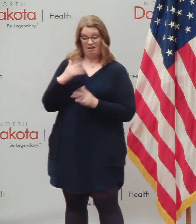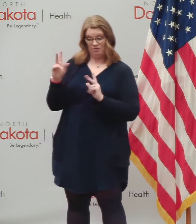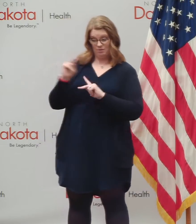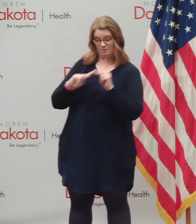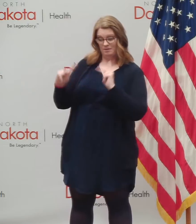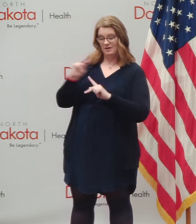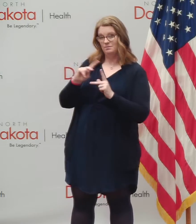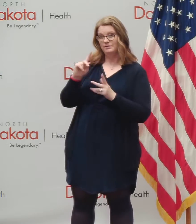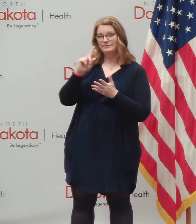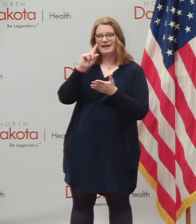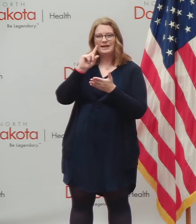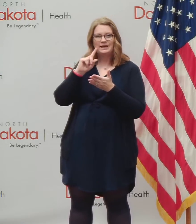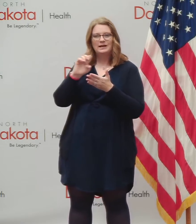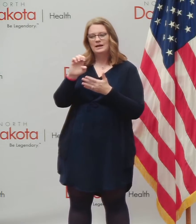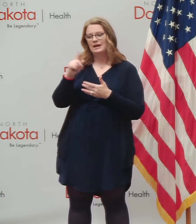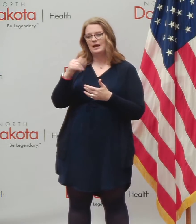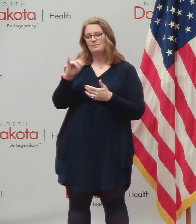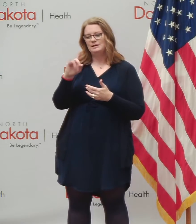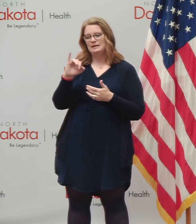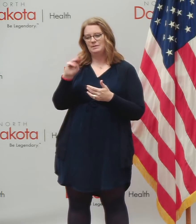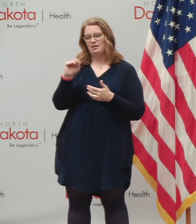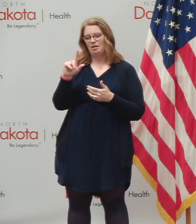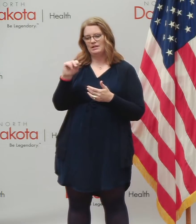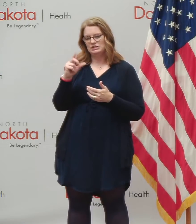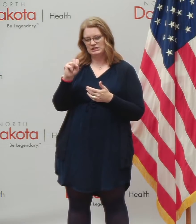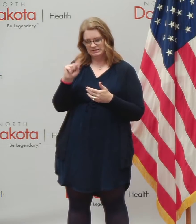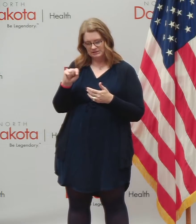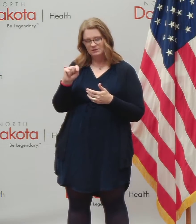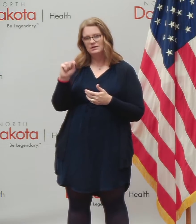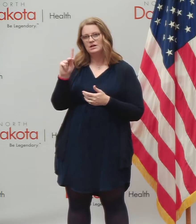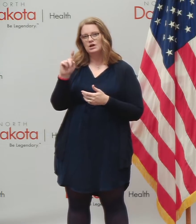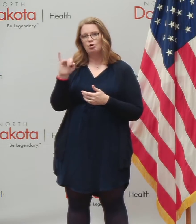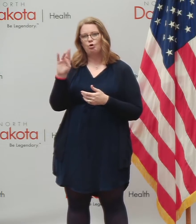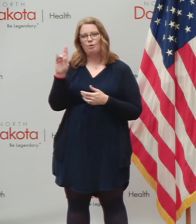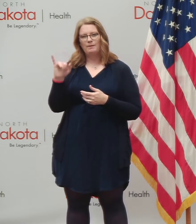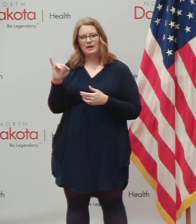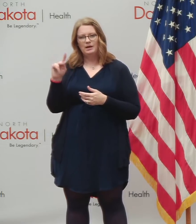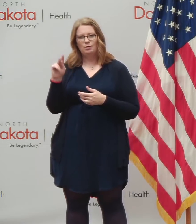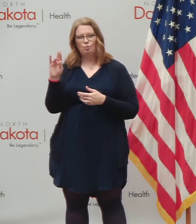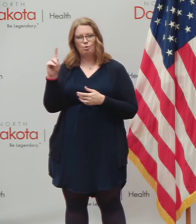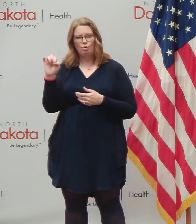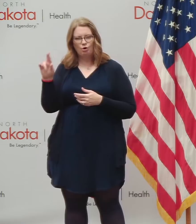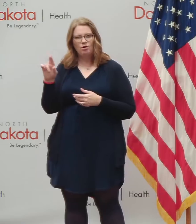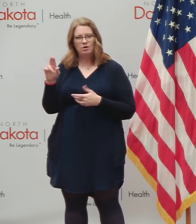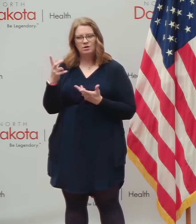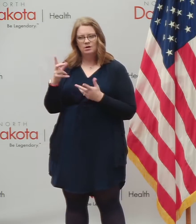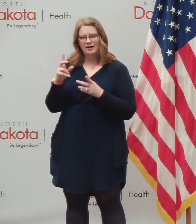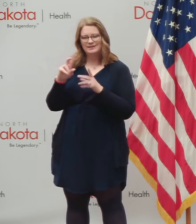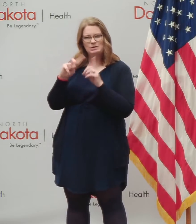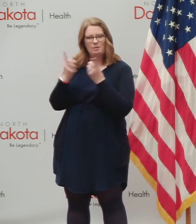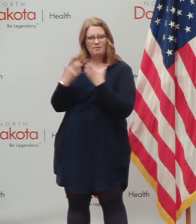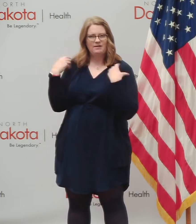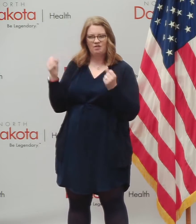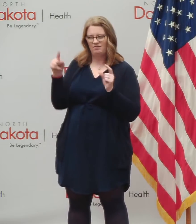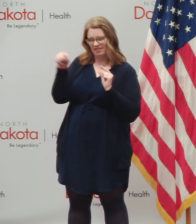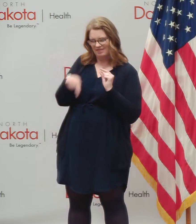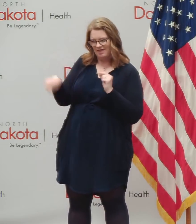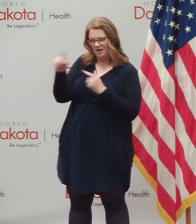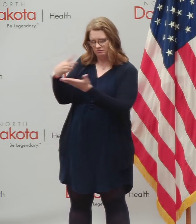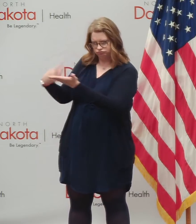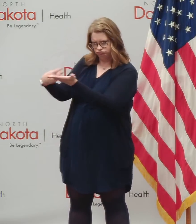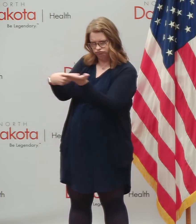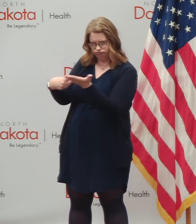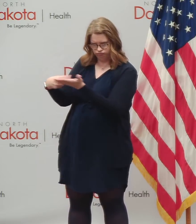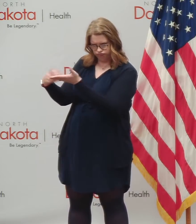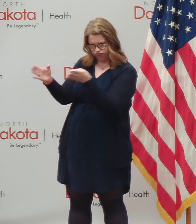have, epidemiologists, Kirby Kruger and others that work in the health department are all part of the strategies all the time. And